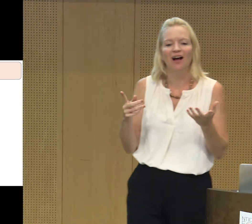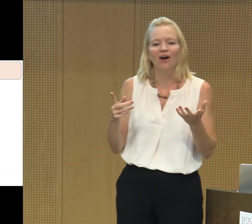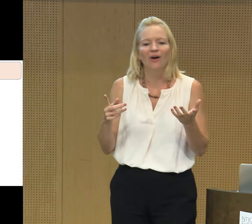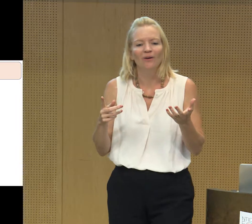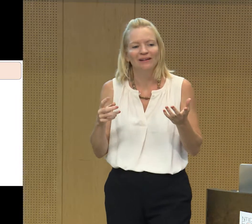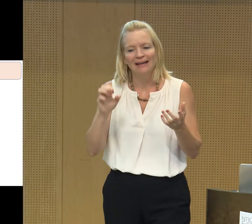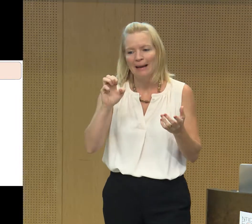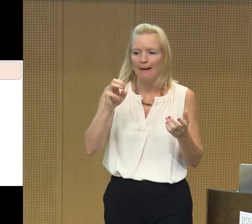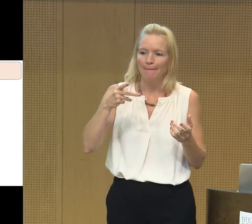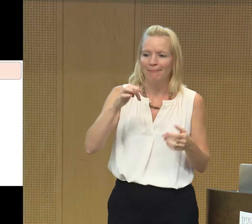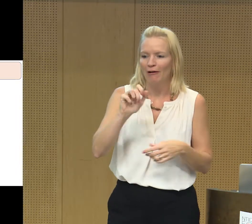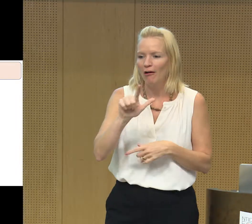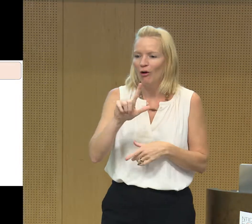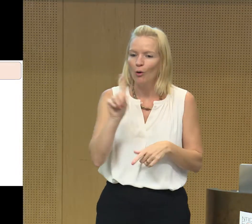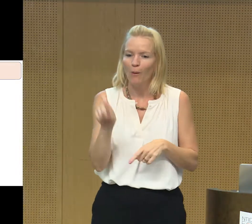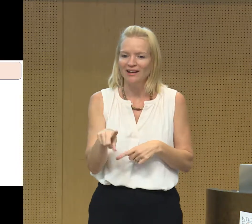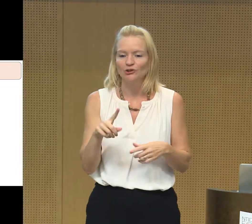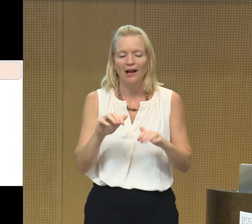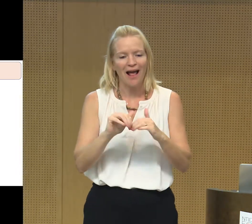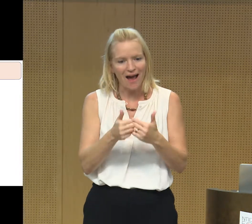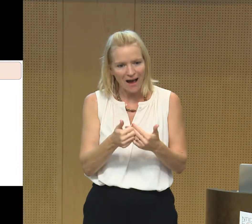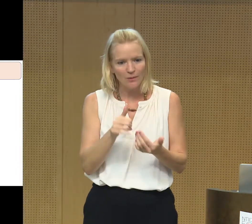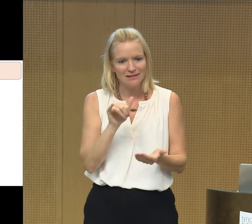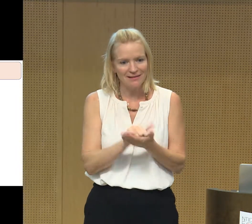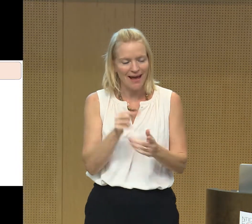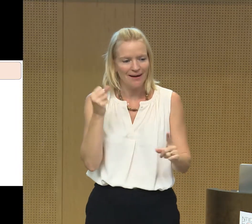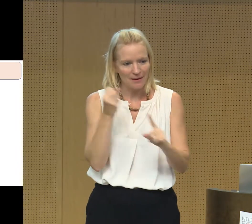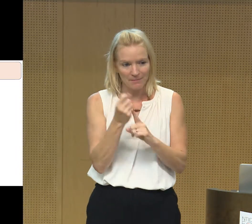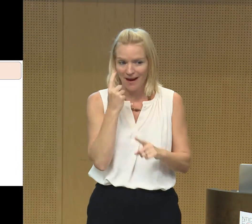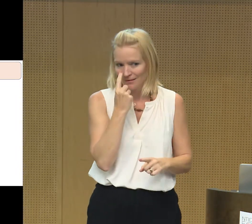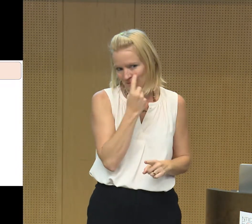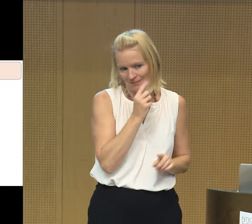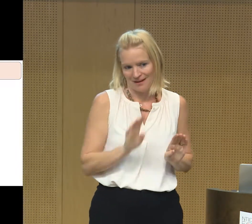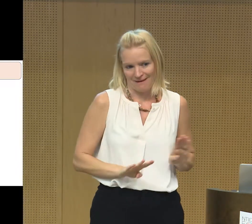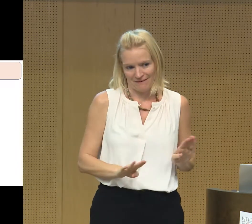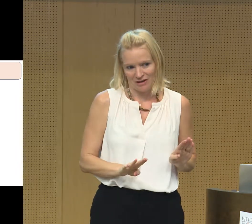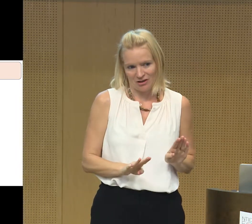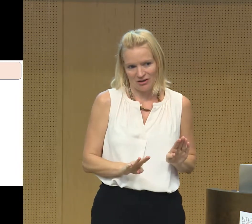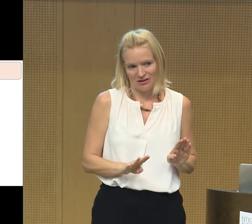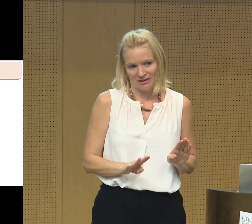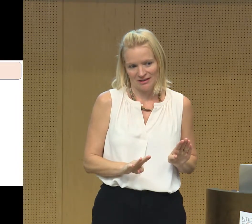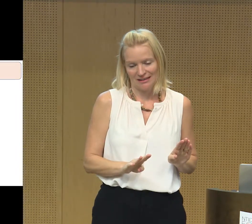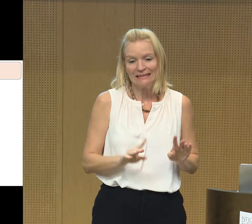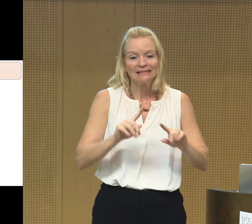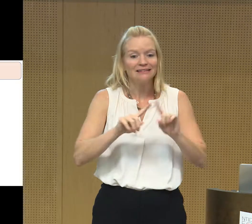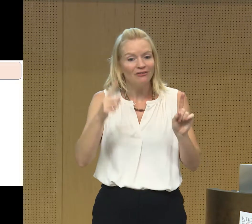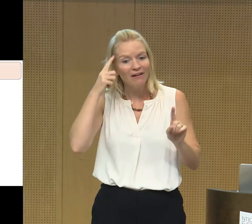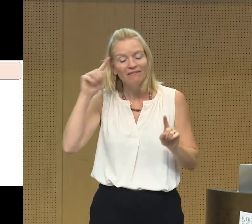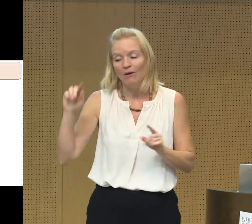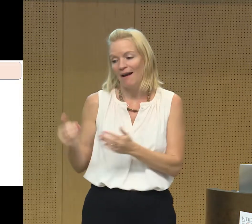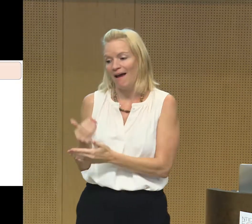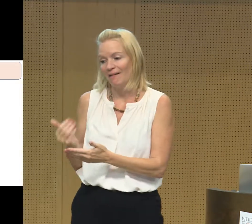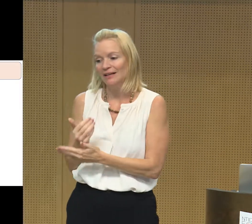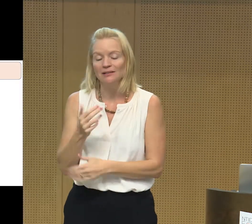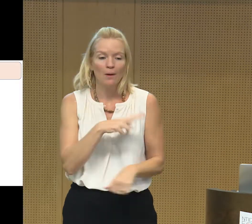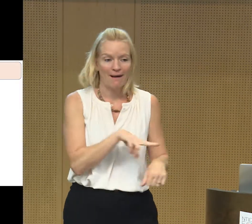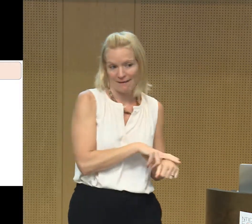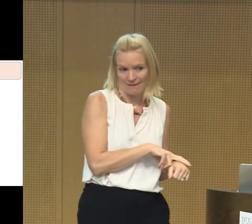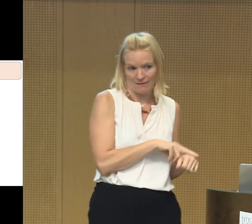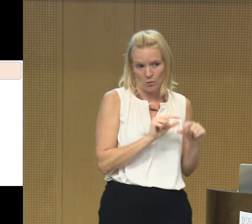Okay, so the empirical question we came up with is how does that impact eye gaze? So we tested a